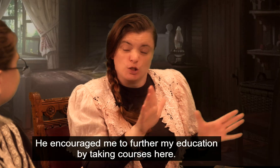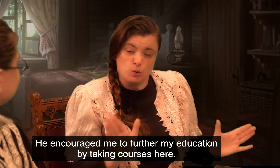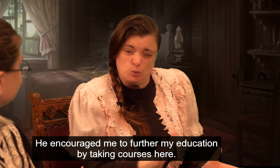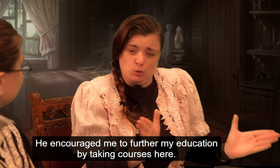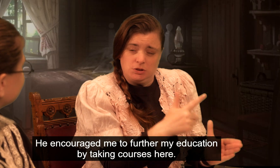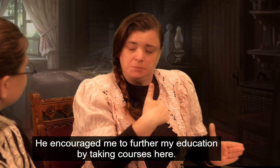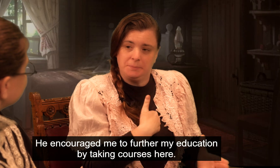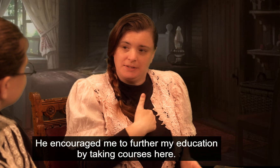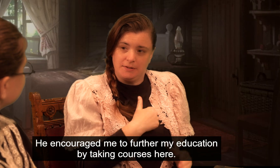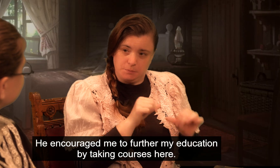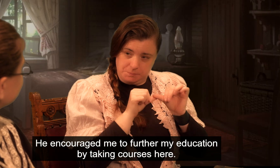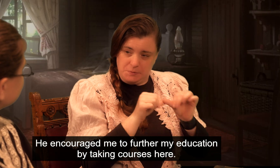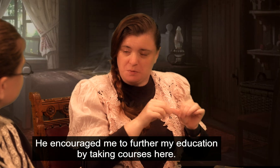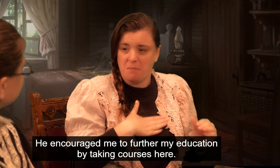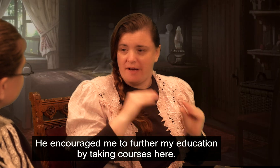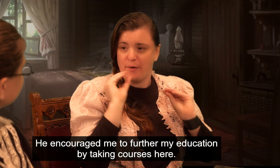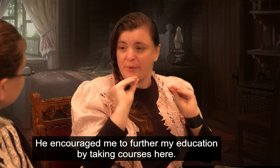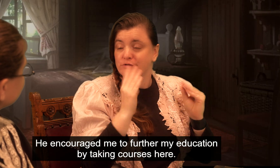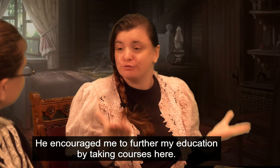He encouraged me to further my education by taking courses here.